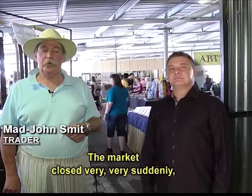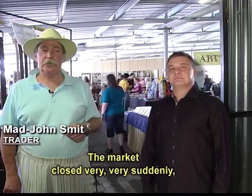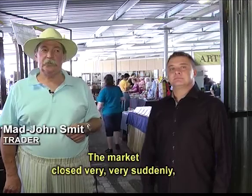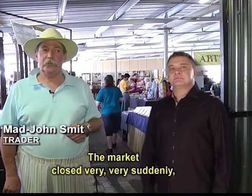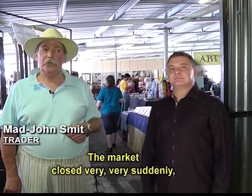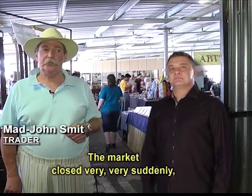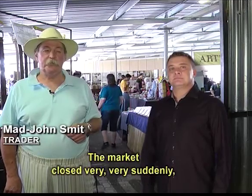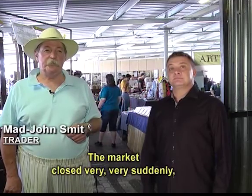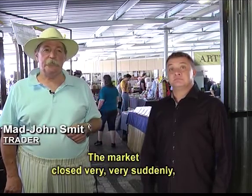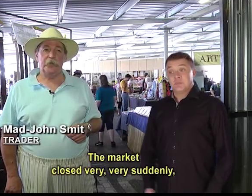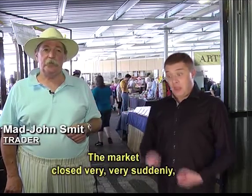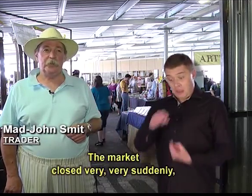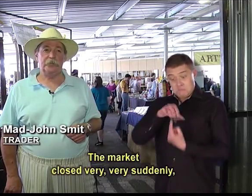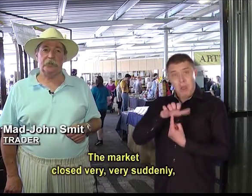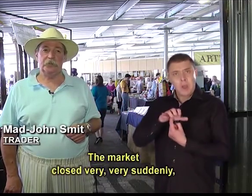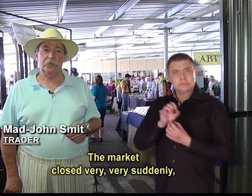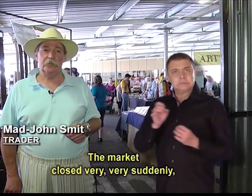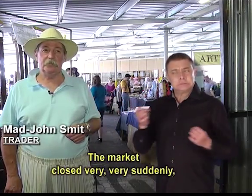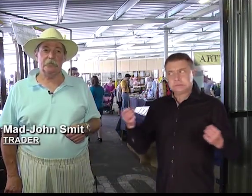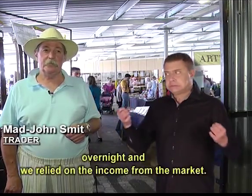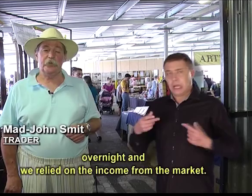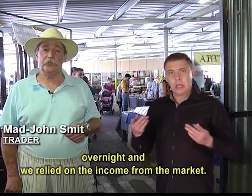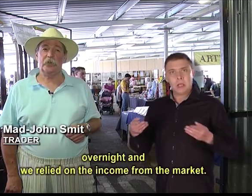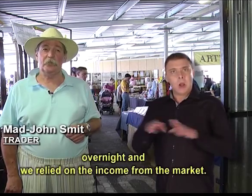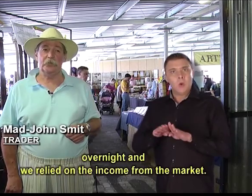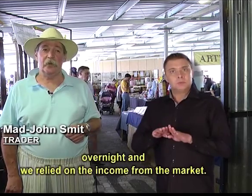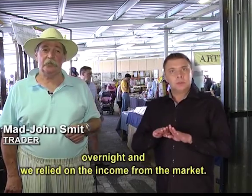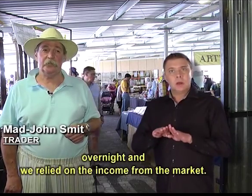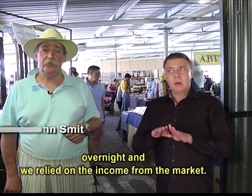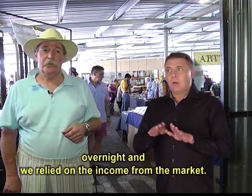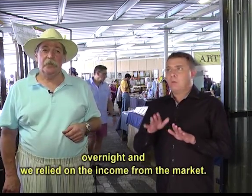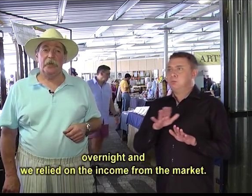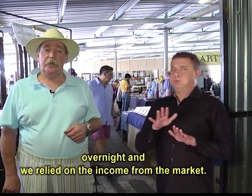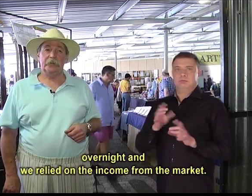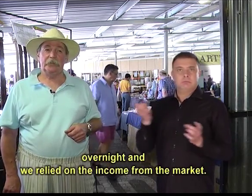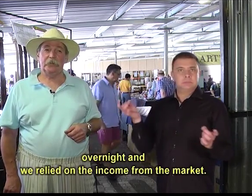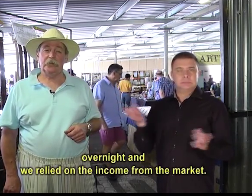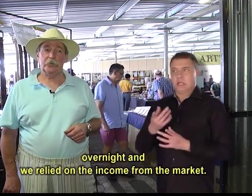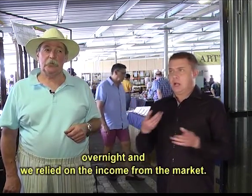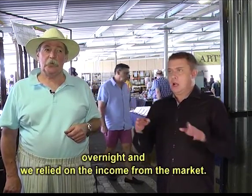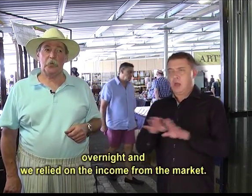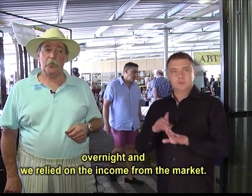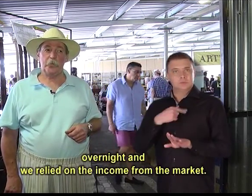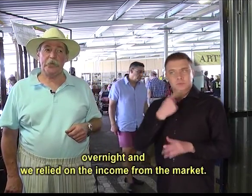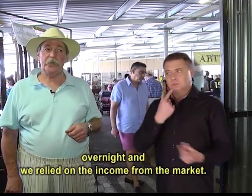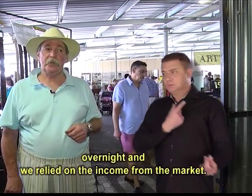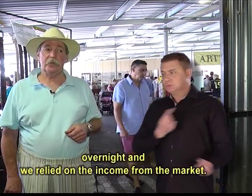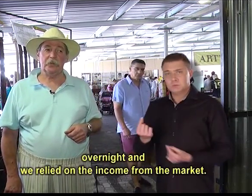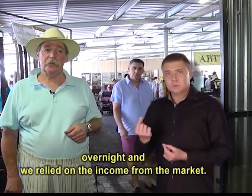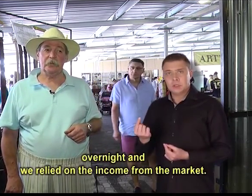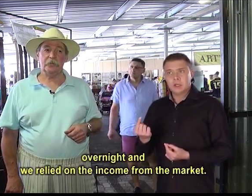The market closed very, very suddenly, virtually overnight, and